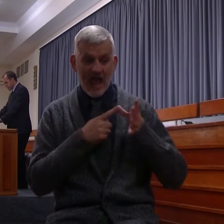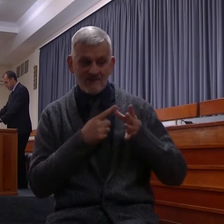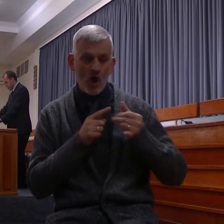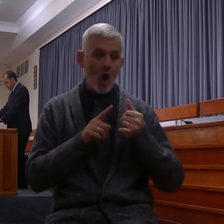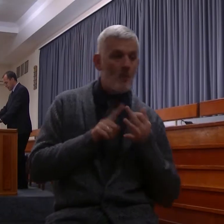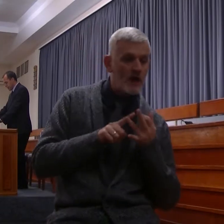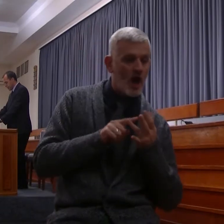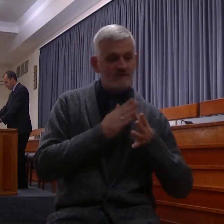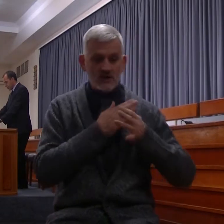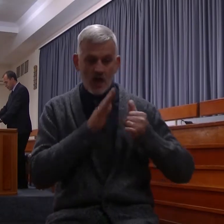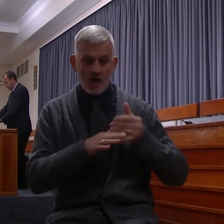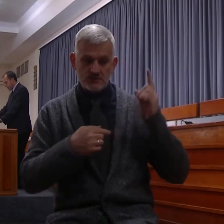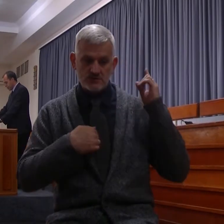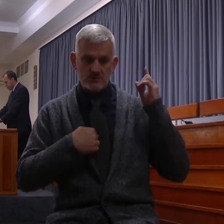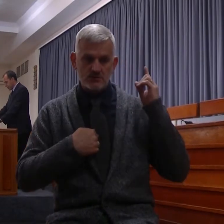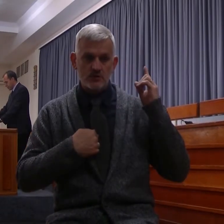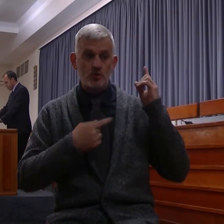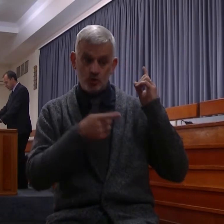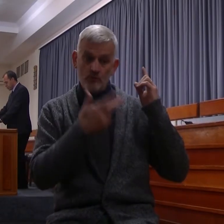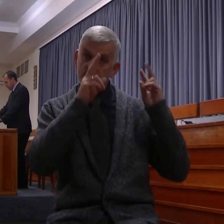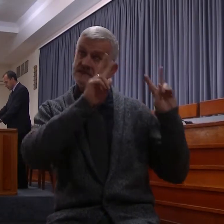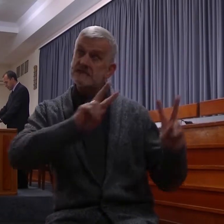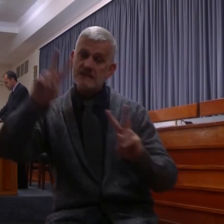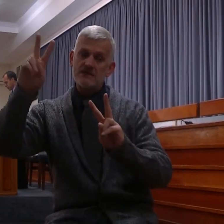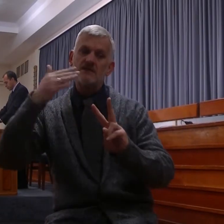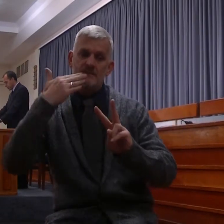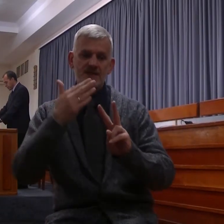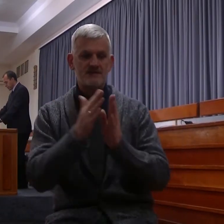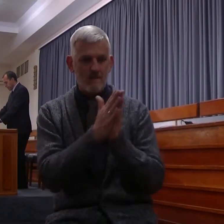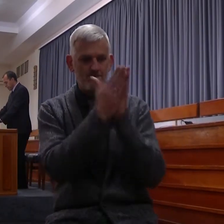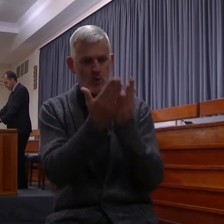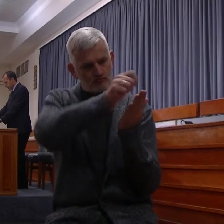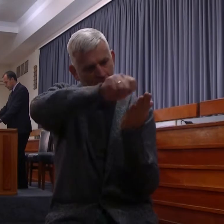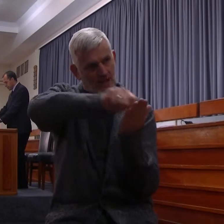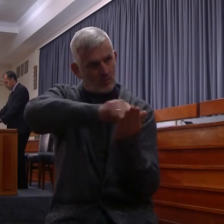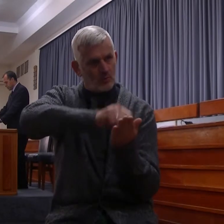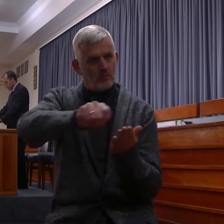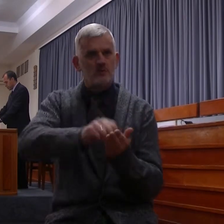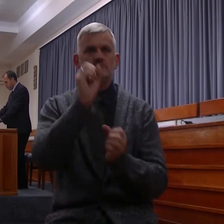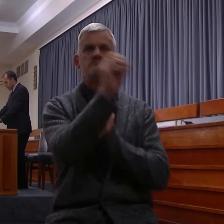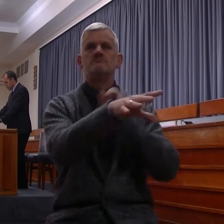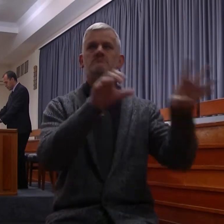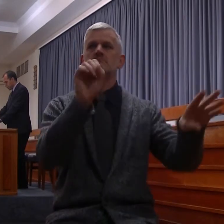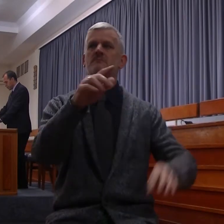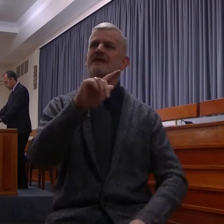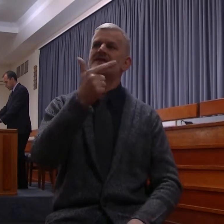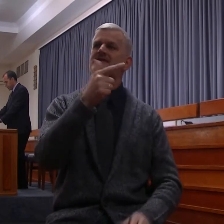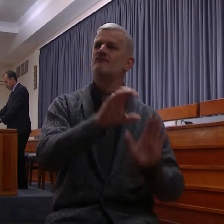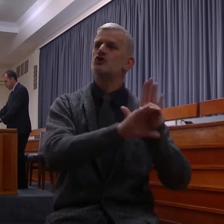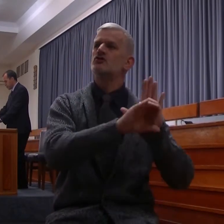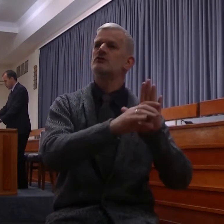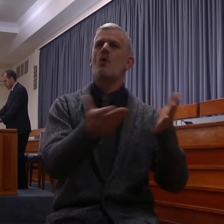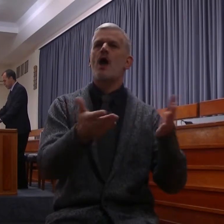last. And what thou seest, write in a book and send it unto the seven churches which are